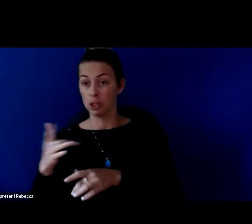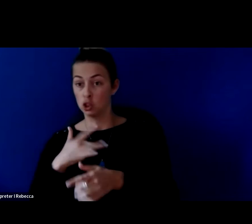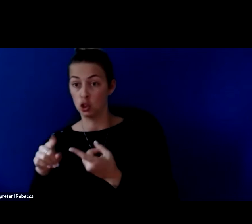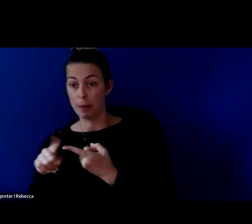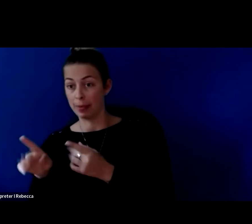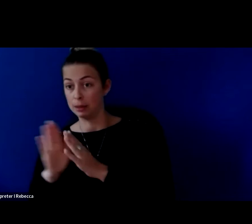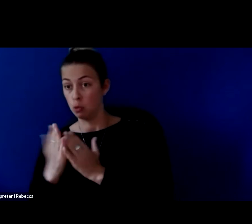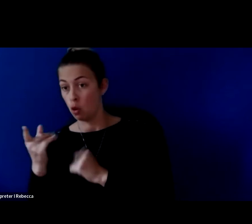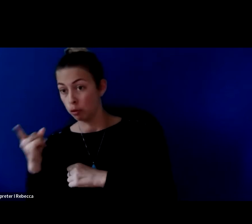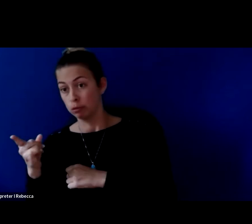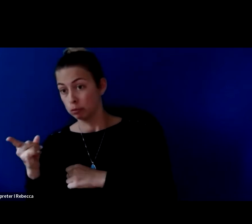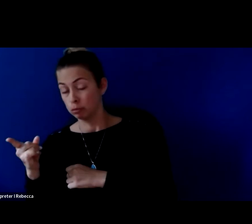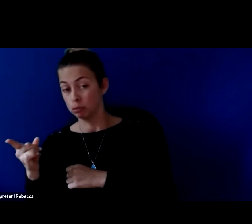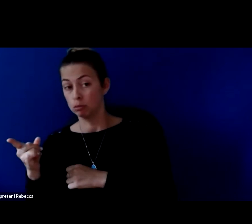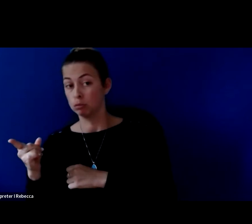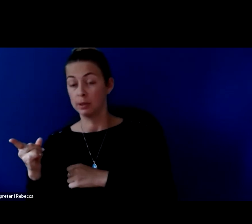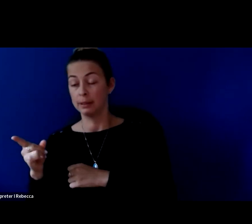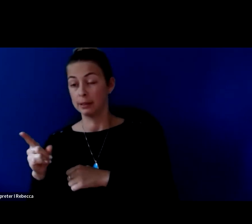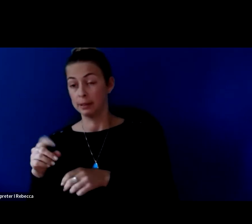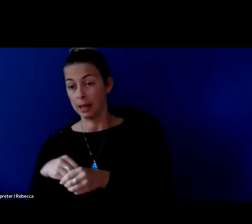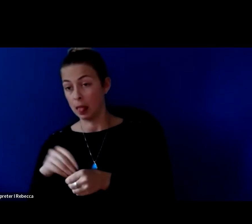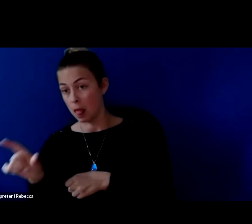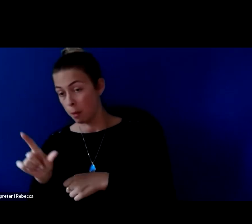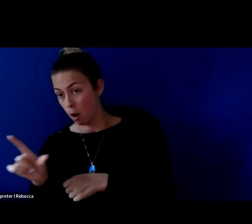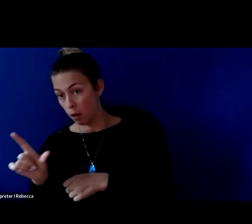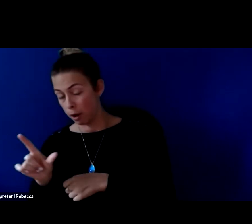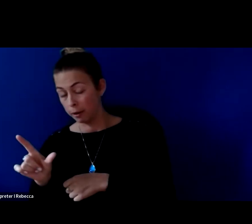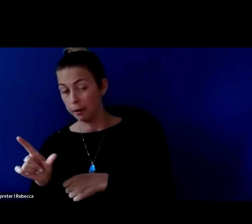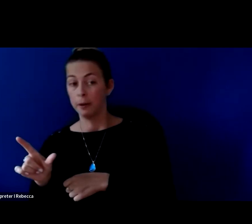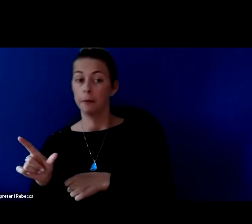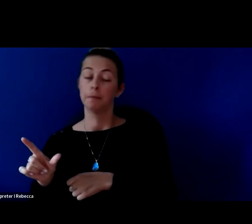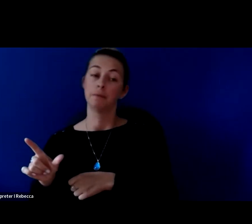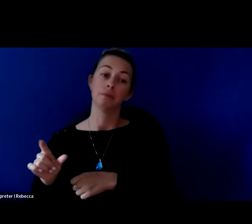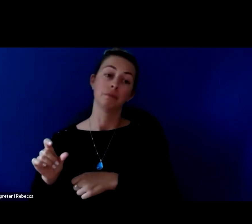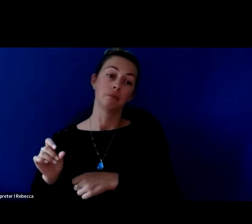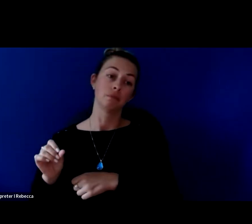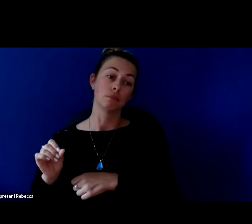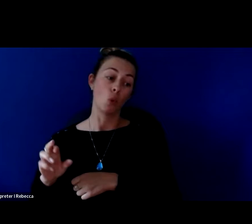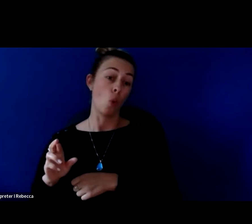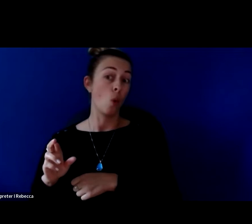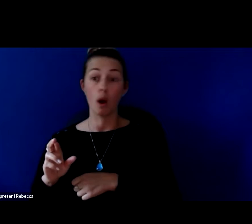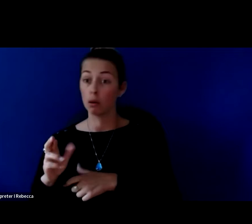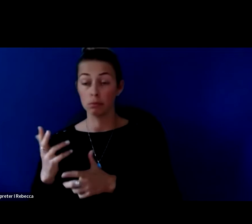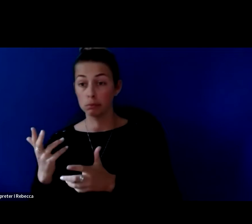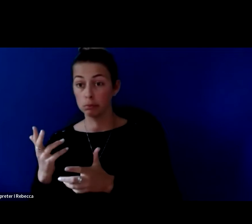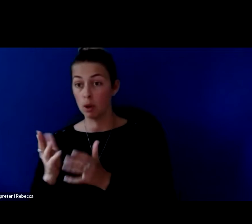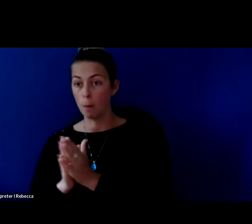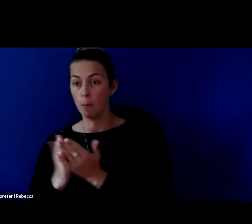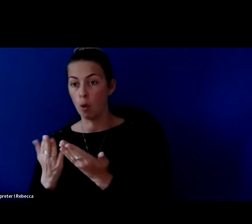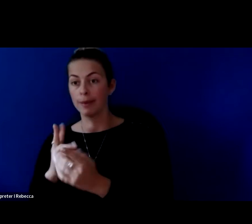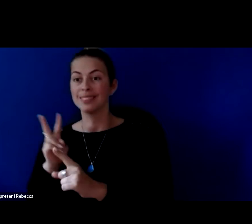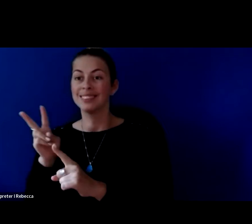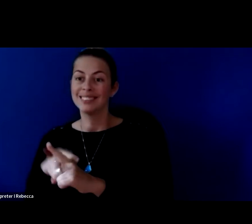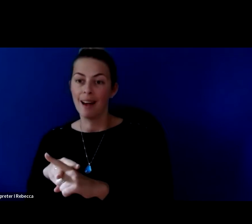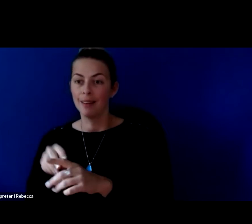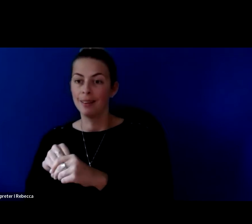the shelves of the media center or the school library, or instead there may be a concern about a specific book that is assigned within the curriculum.